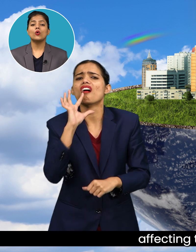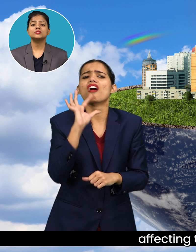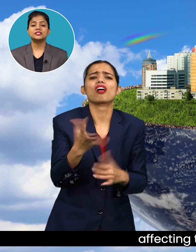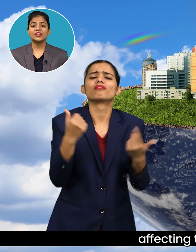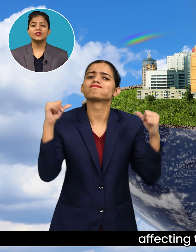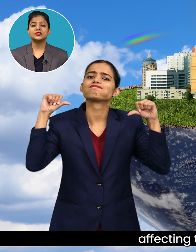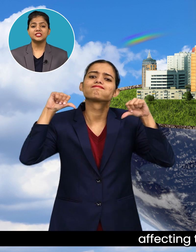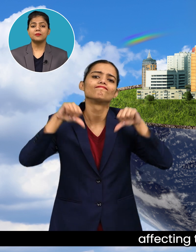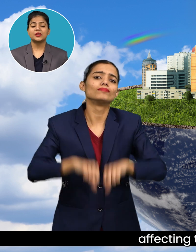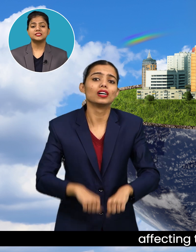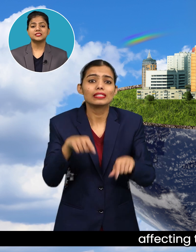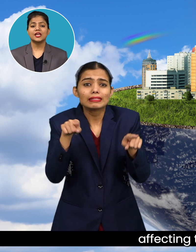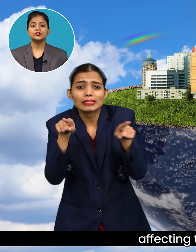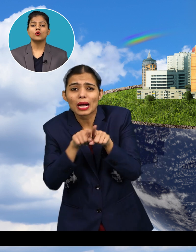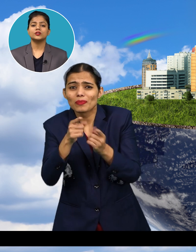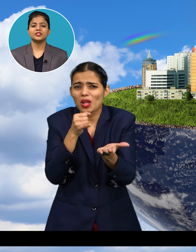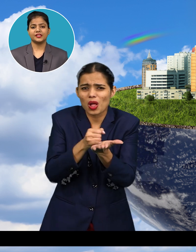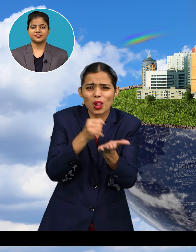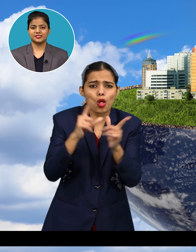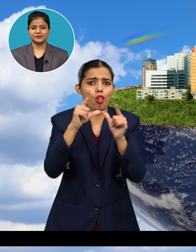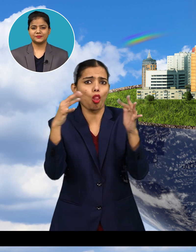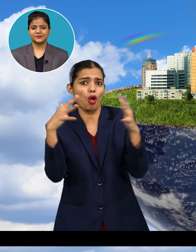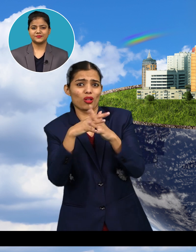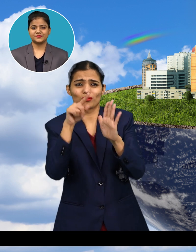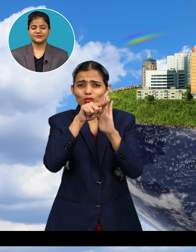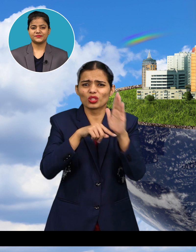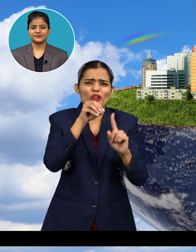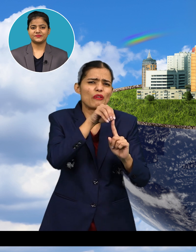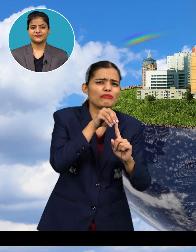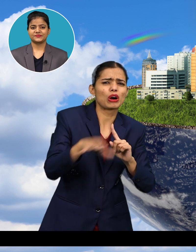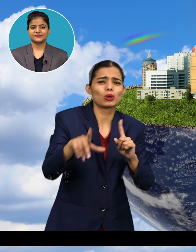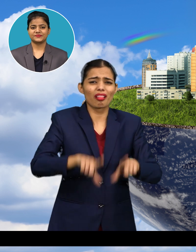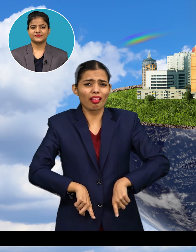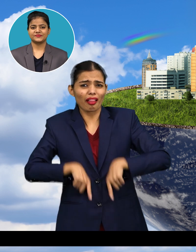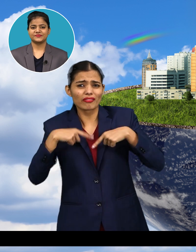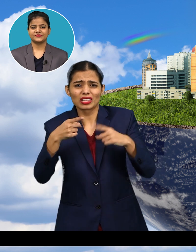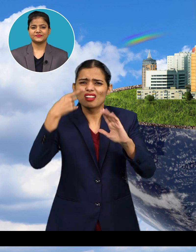affecting those living deep inside continents.